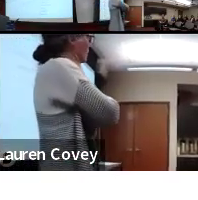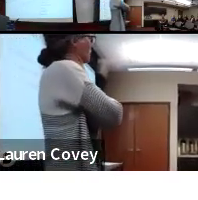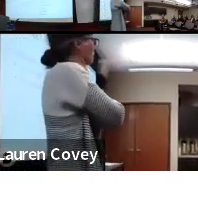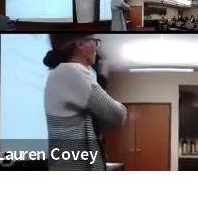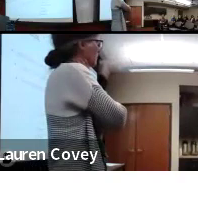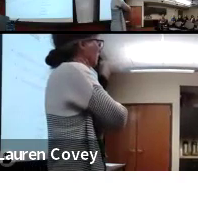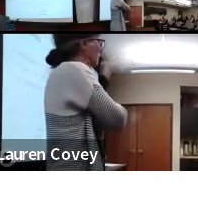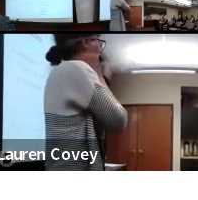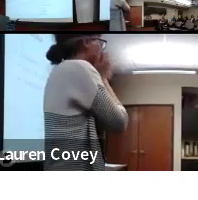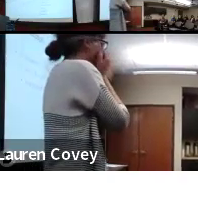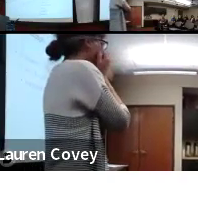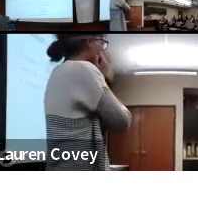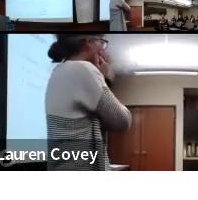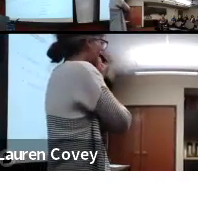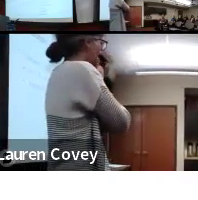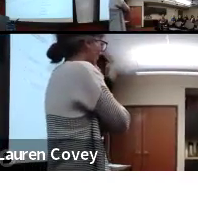in conversation